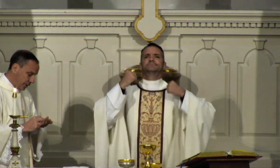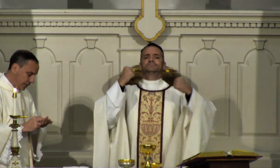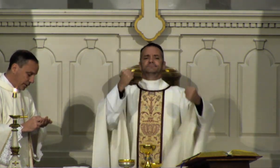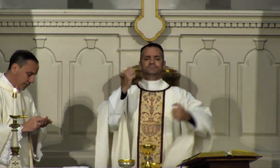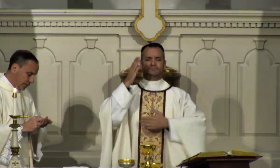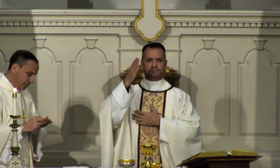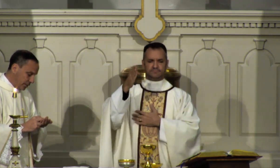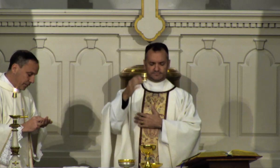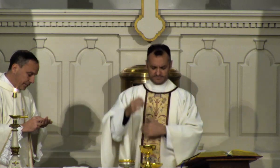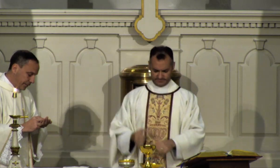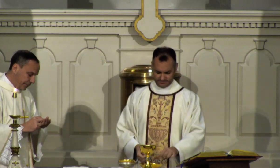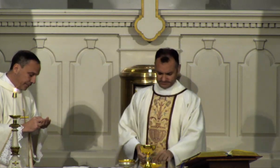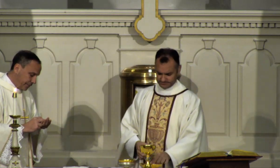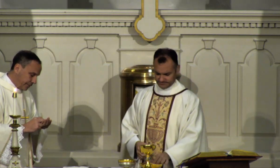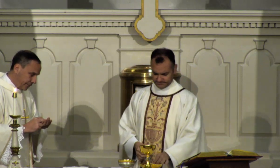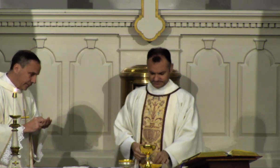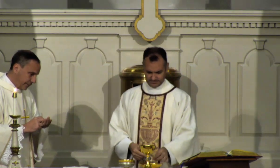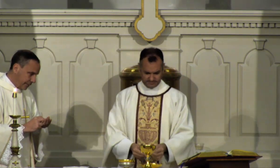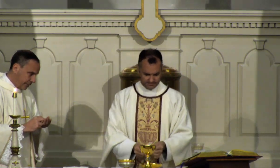healed.